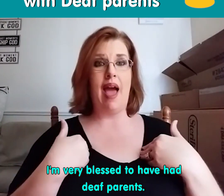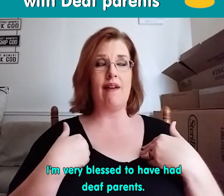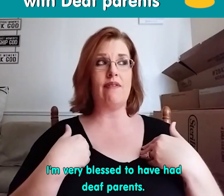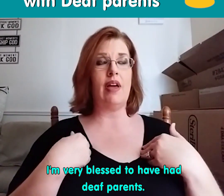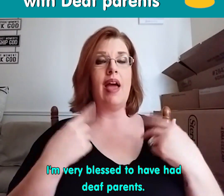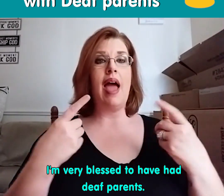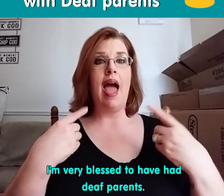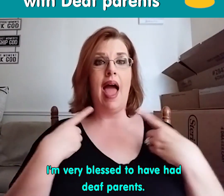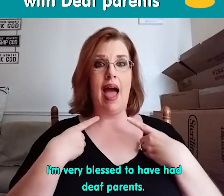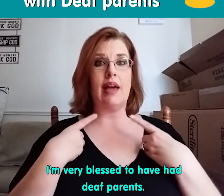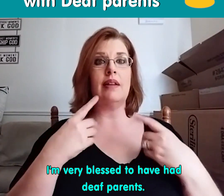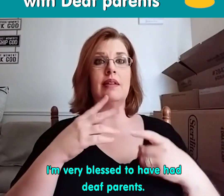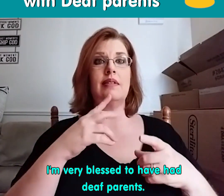I'm 42 now.